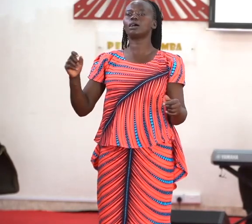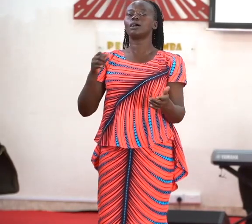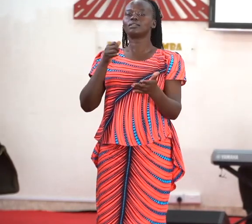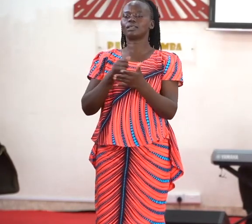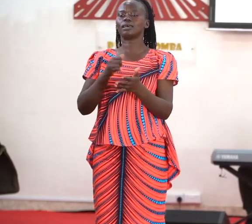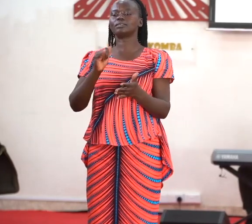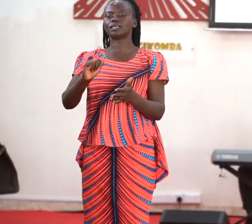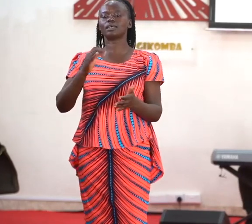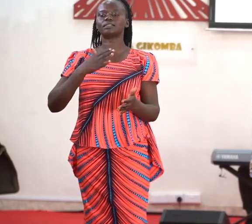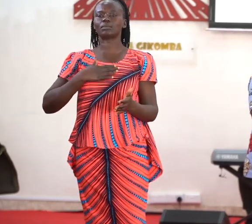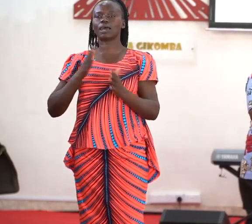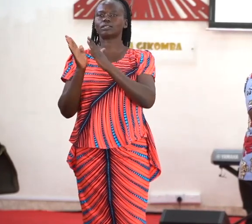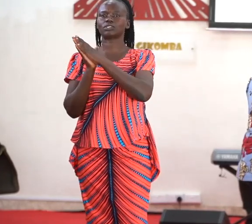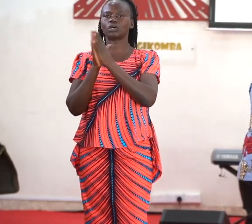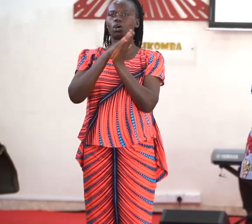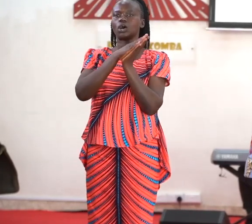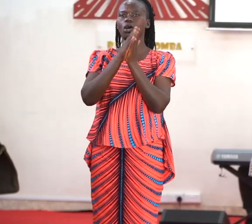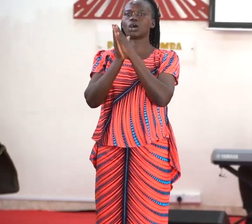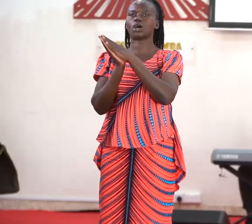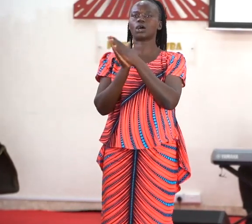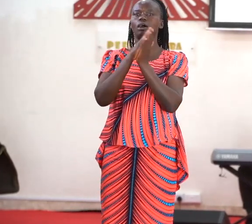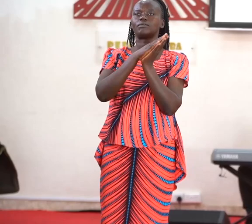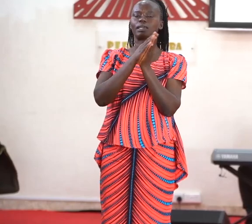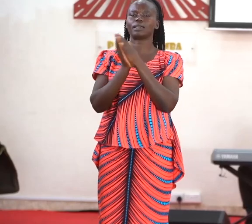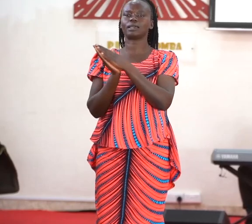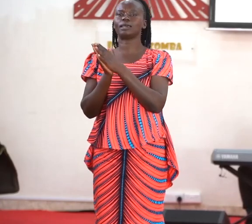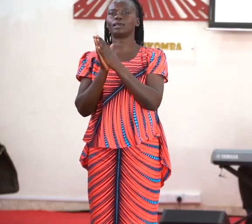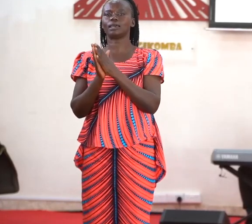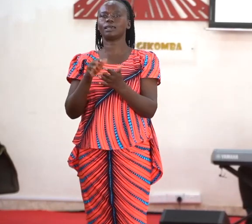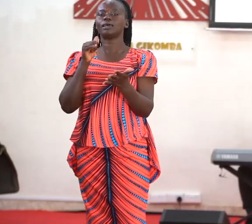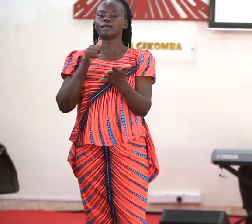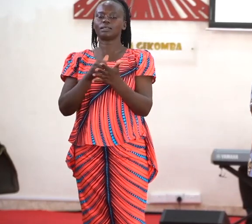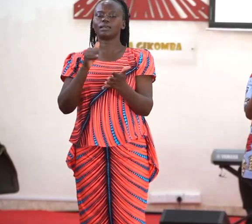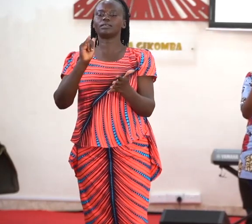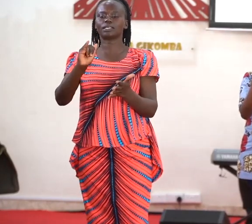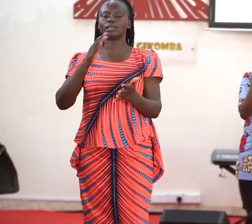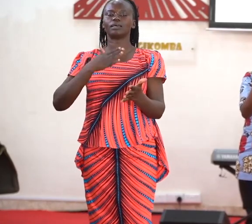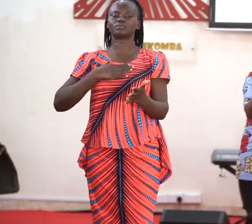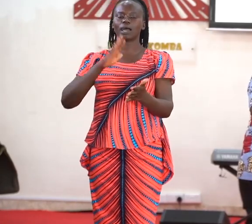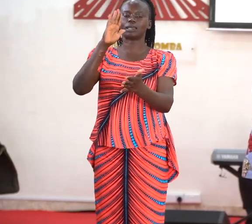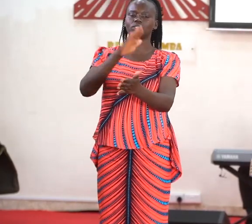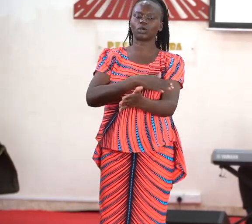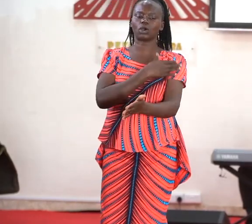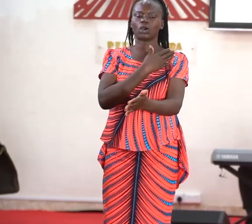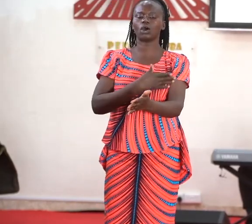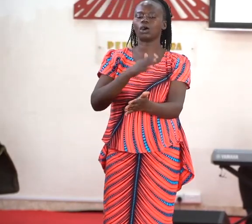long. This is my story. This is